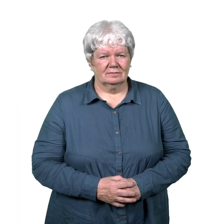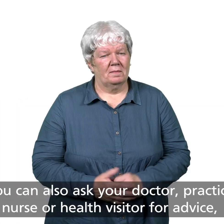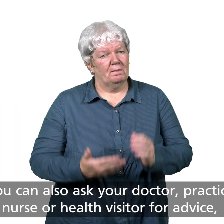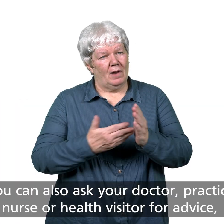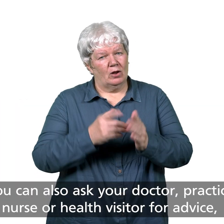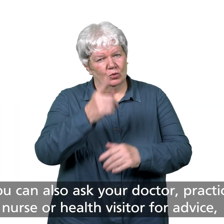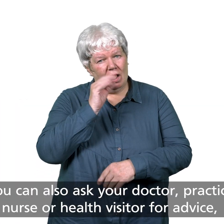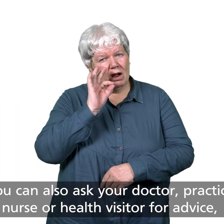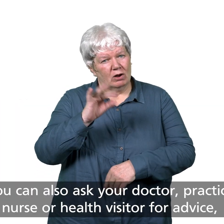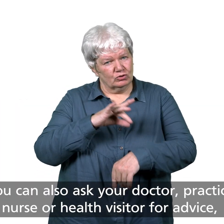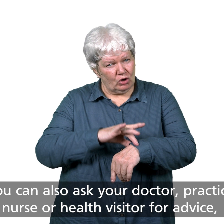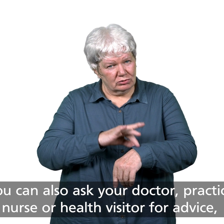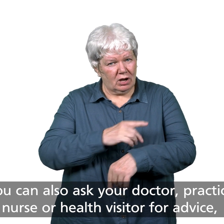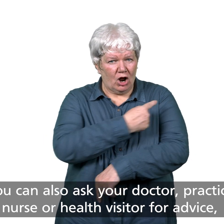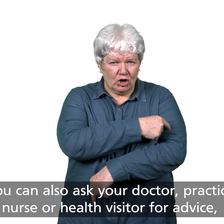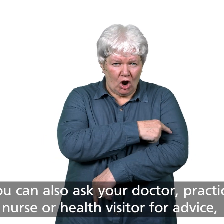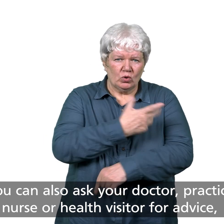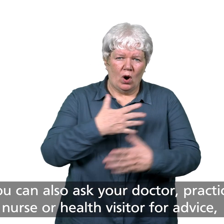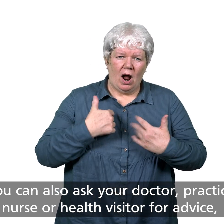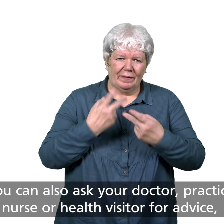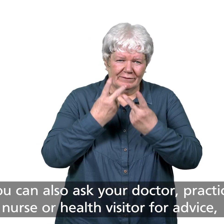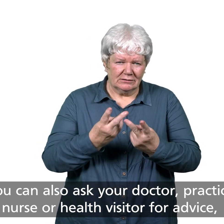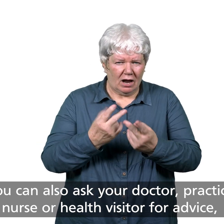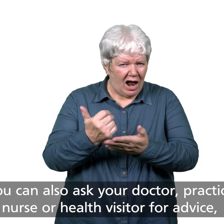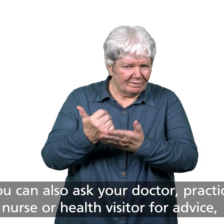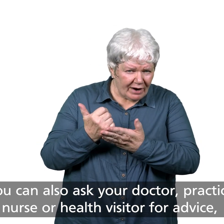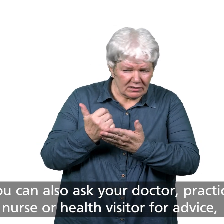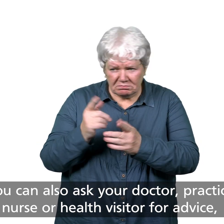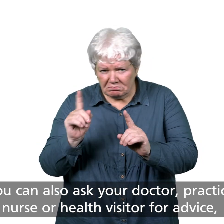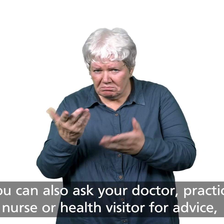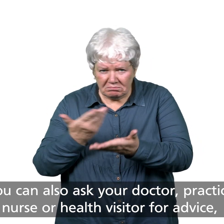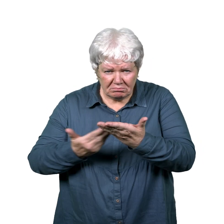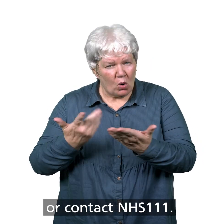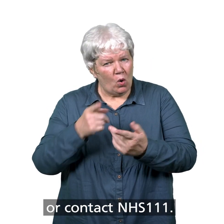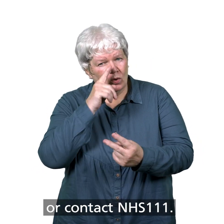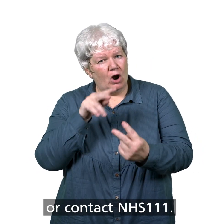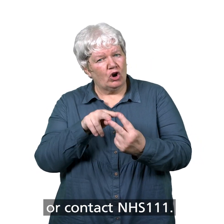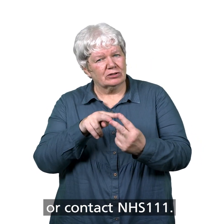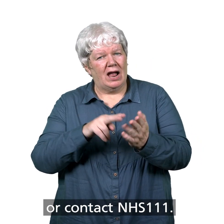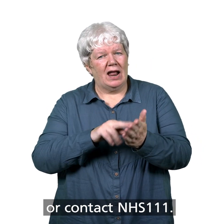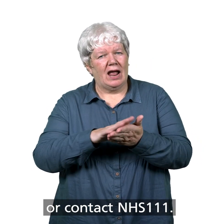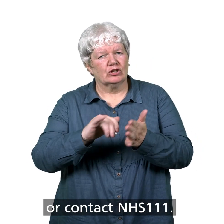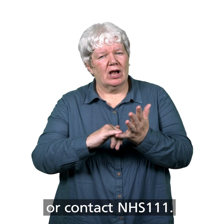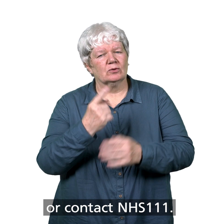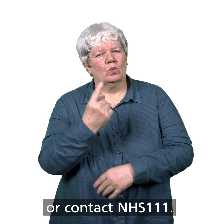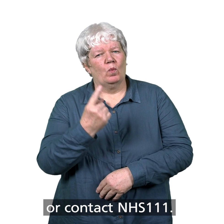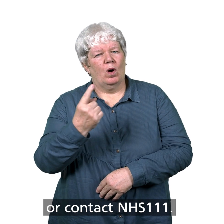You can also ask your doctor, practice nurse, or health visitor for advice, or contact NHS 111.